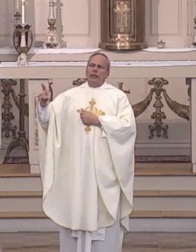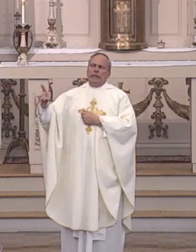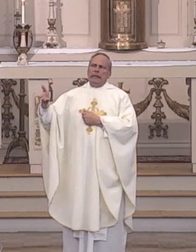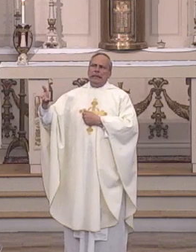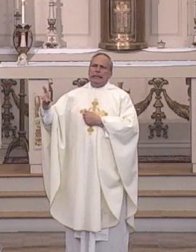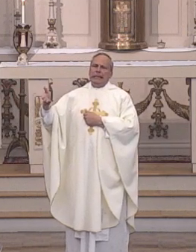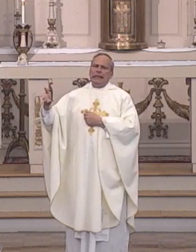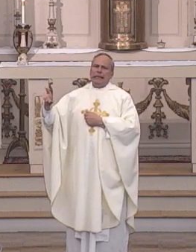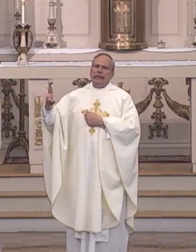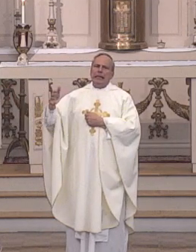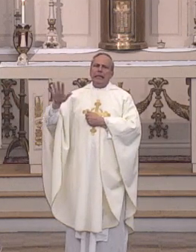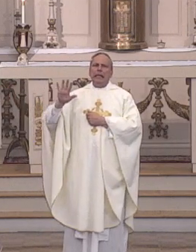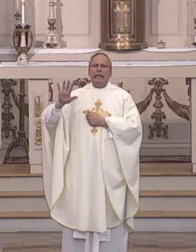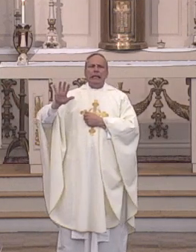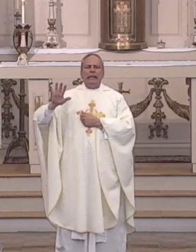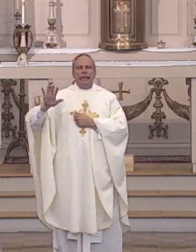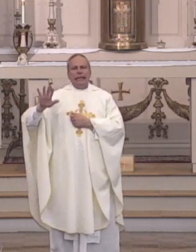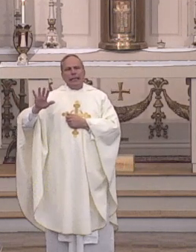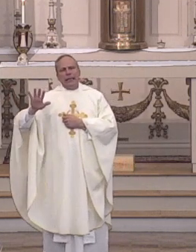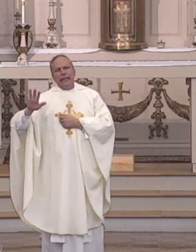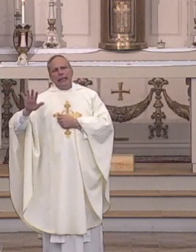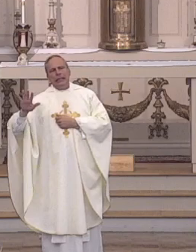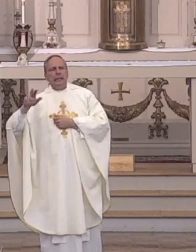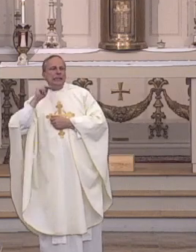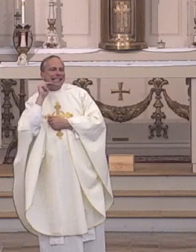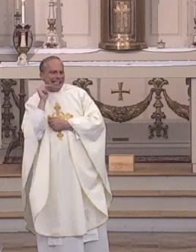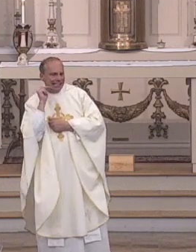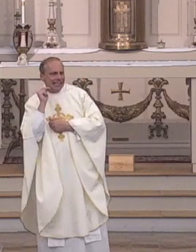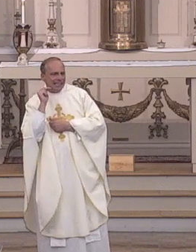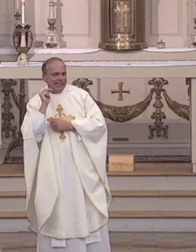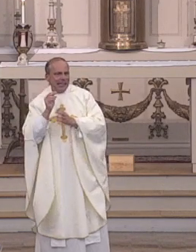problems, and things that he was going through.